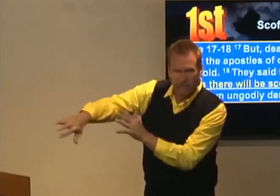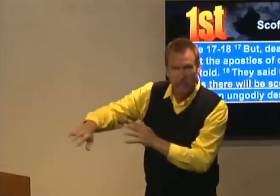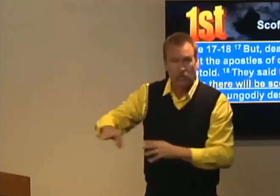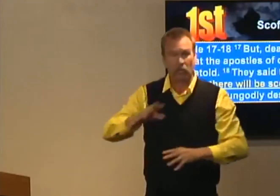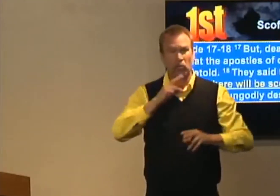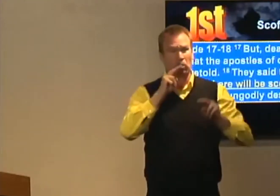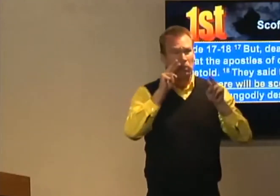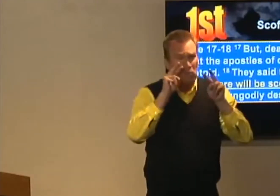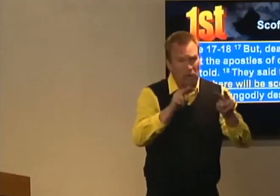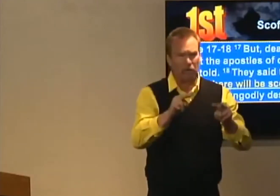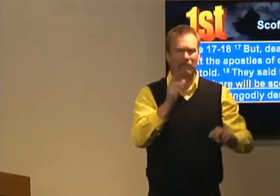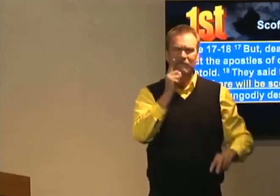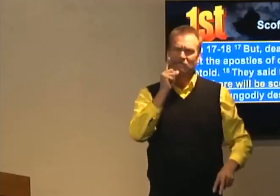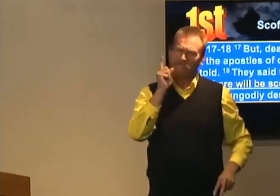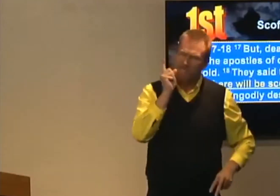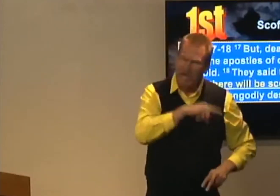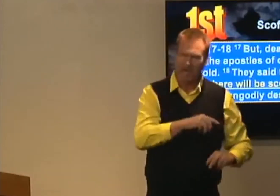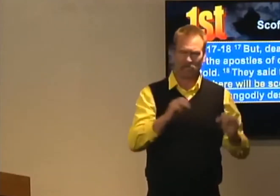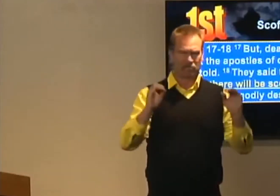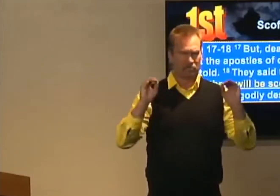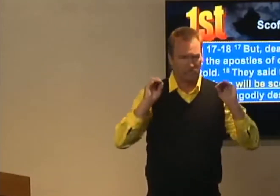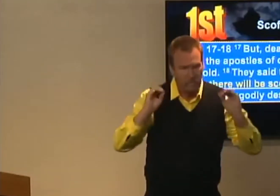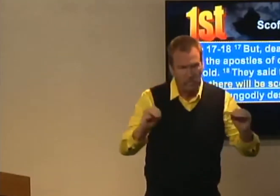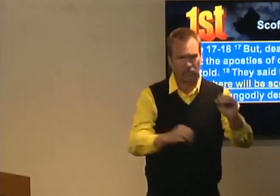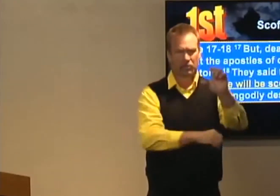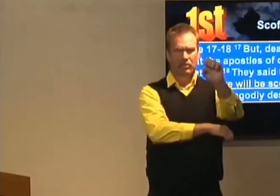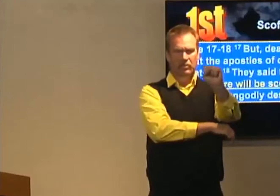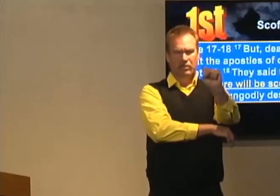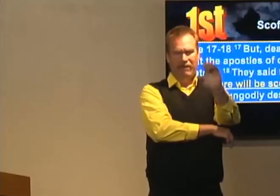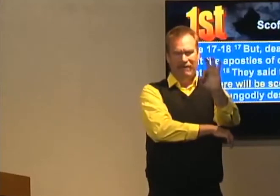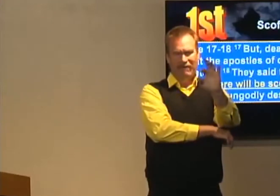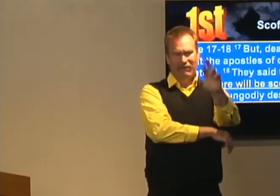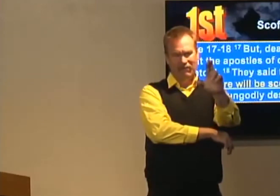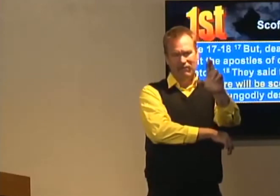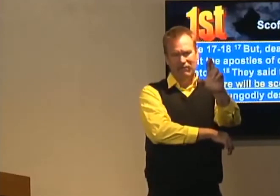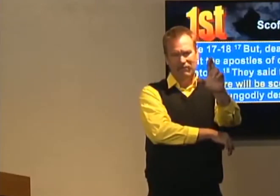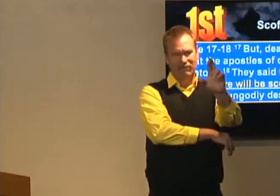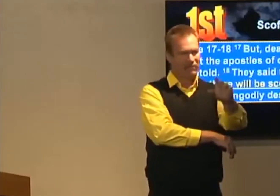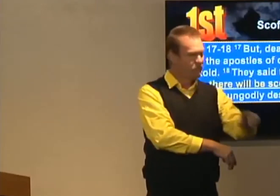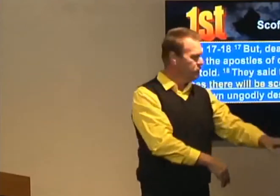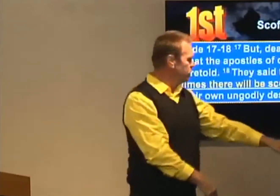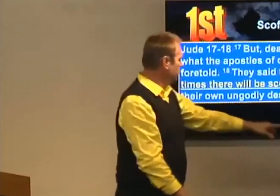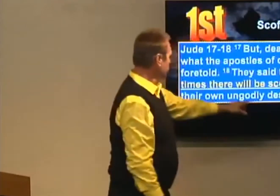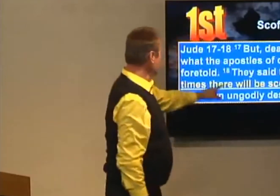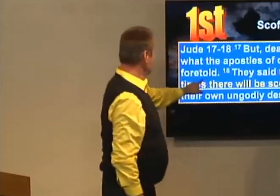hurricane. They're a person who doesn't look at that, and they're a false teacher, and they are a scoffer.